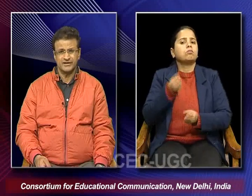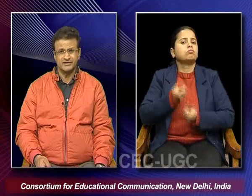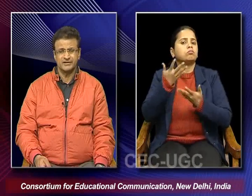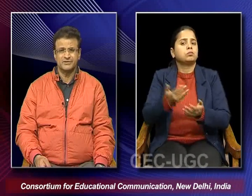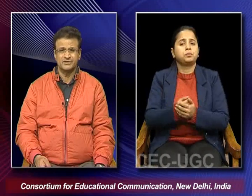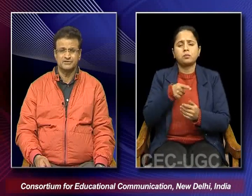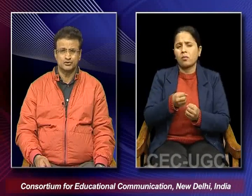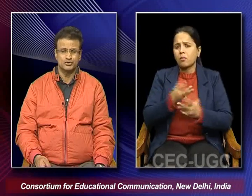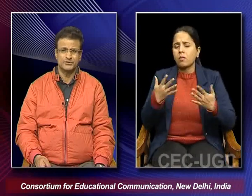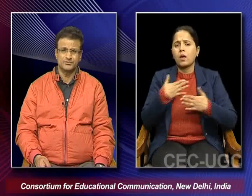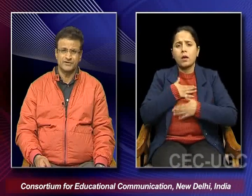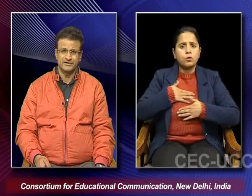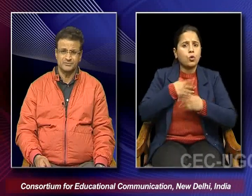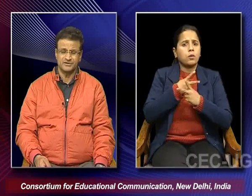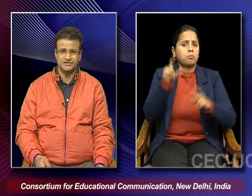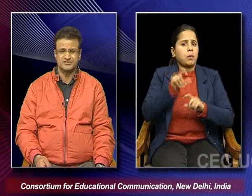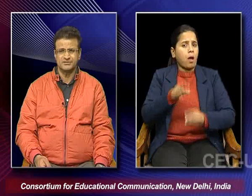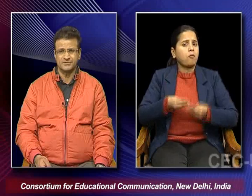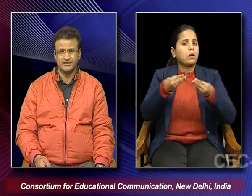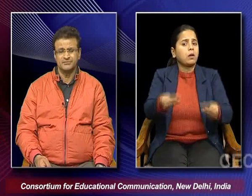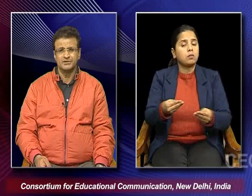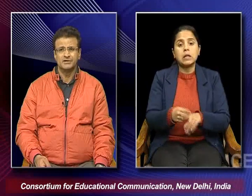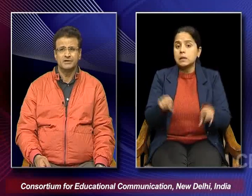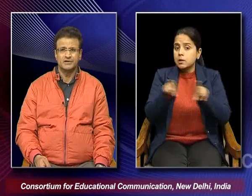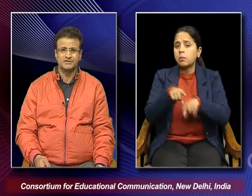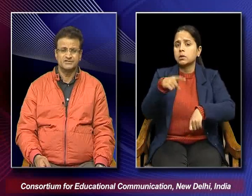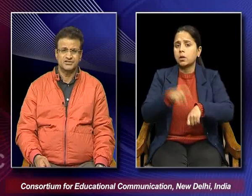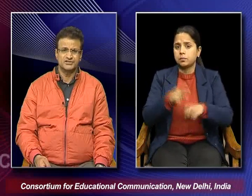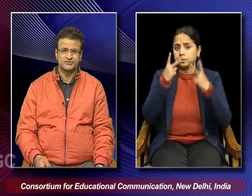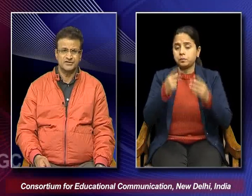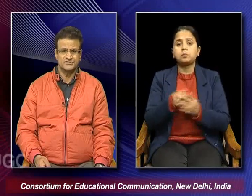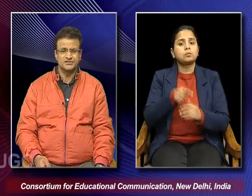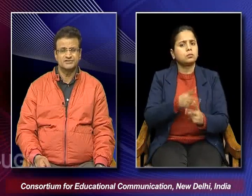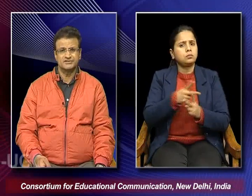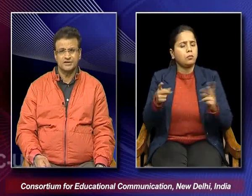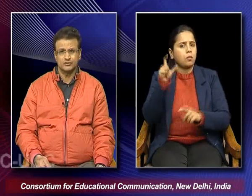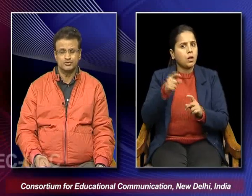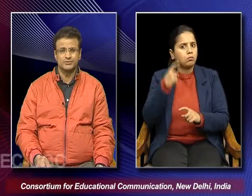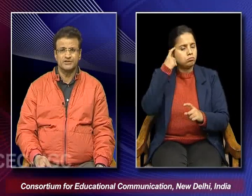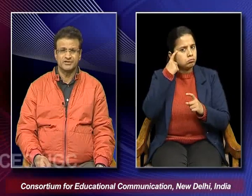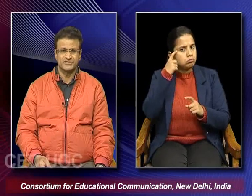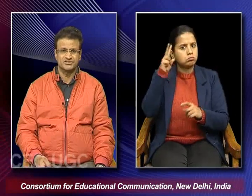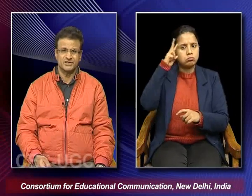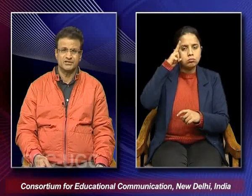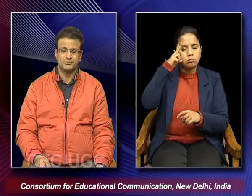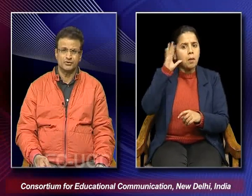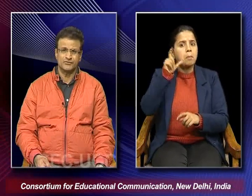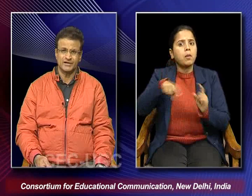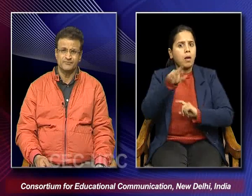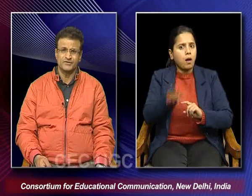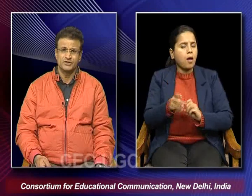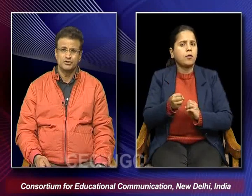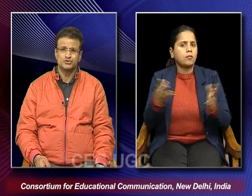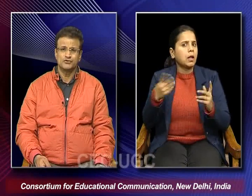of entertainment is also being provided, but at the same time these kinds of concerns, they are also being raised at that point of